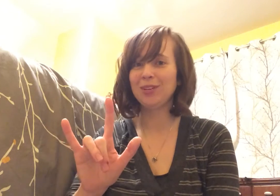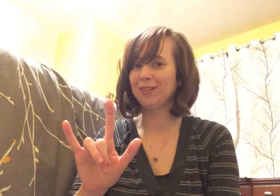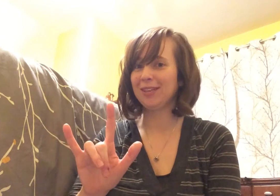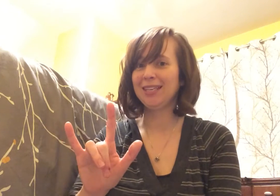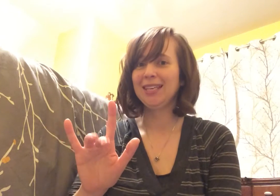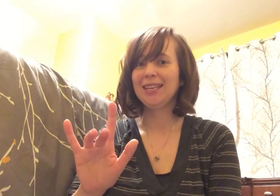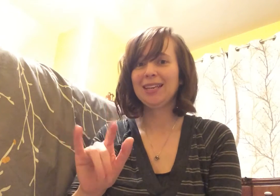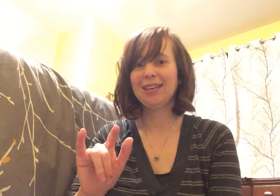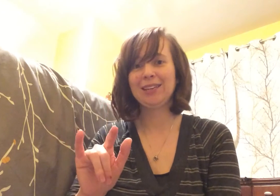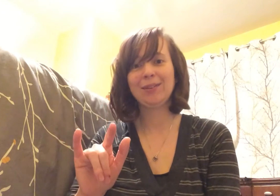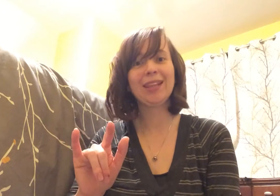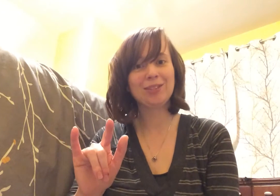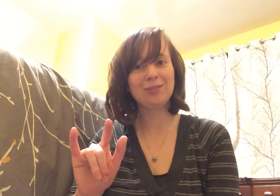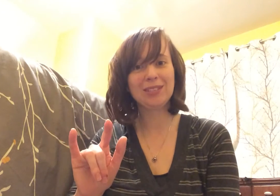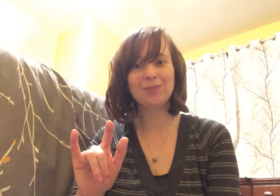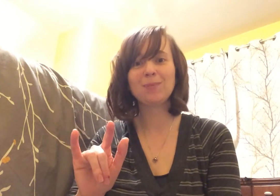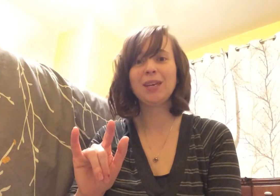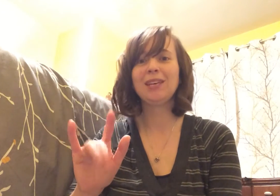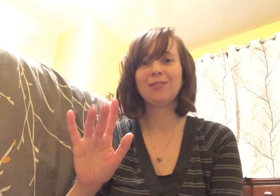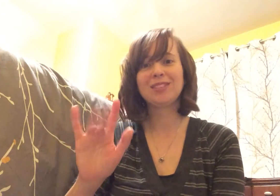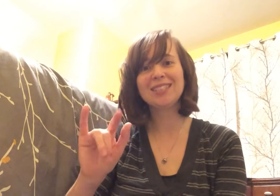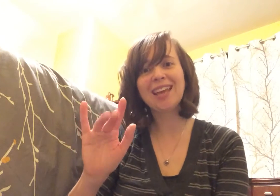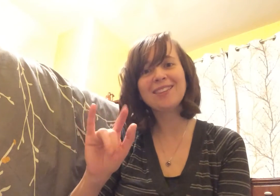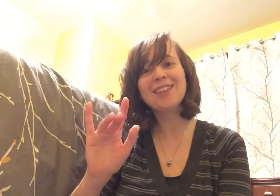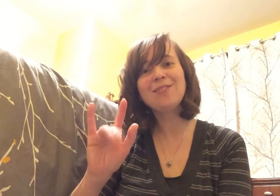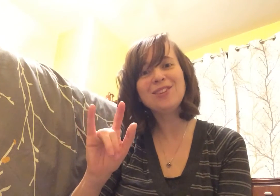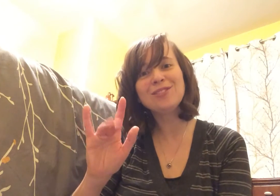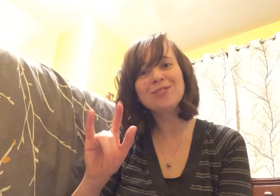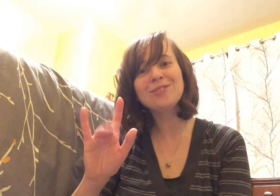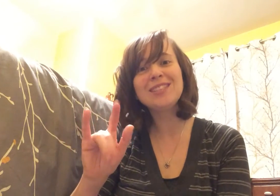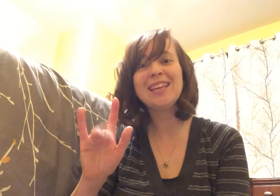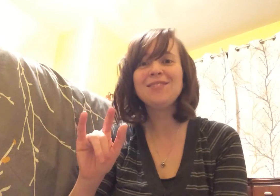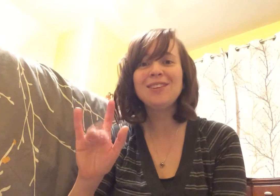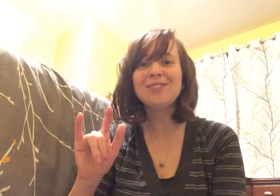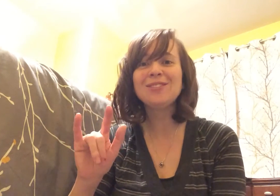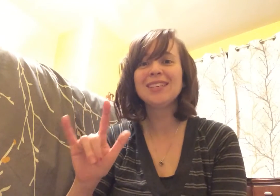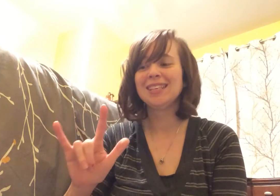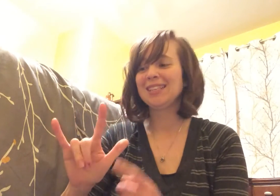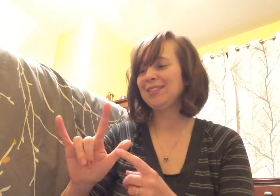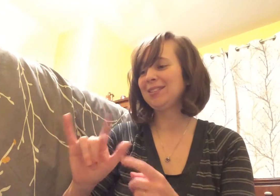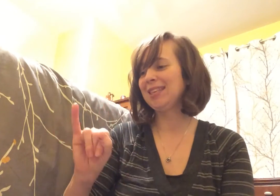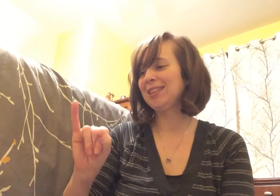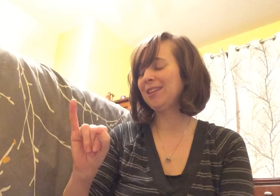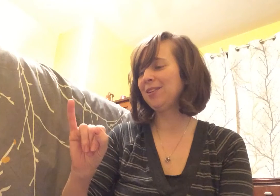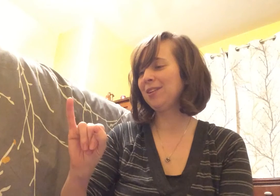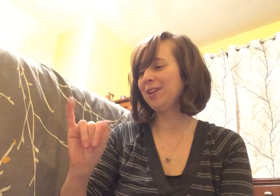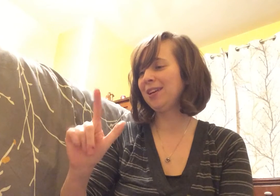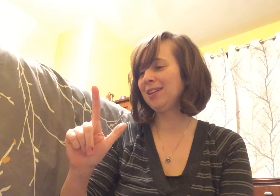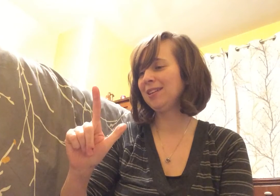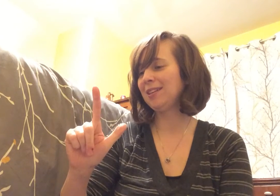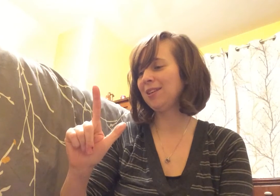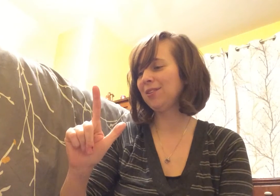a lot. I like doing this with my kiddos and say, I love you. So it's like the letter I, the letter